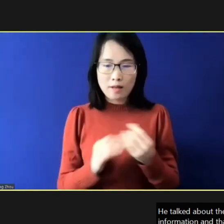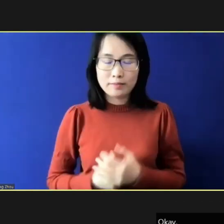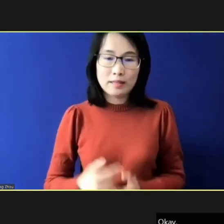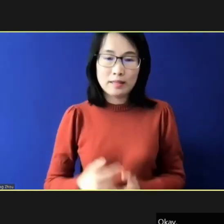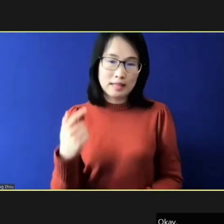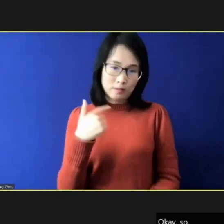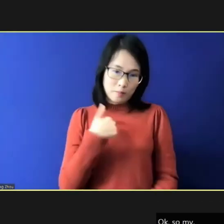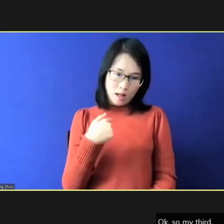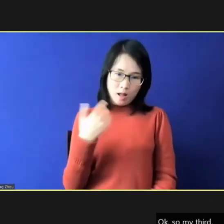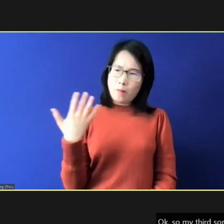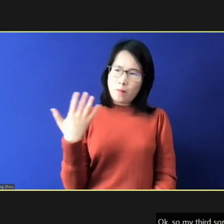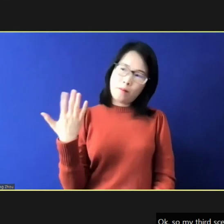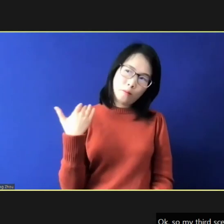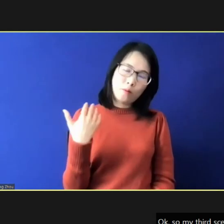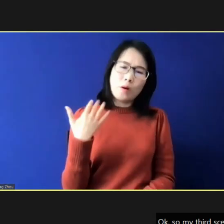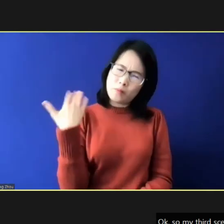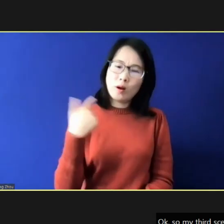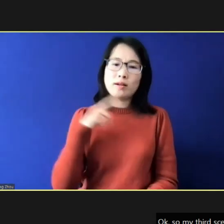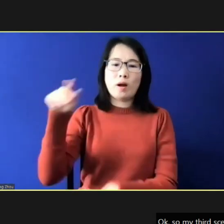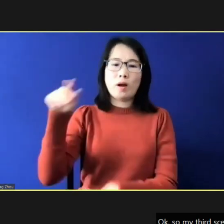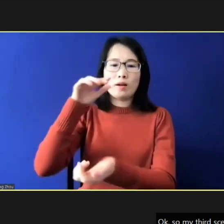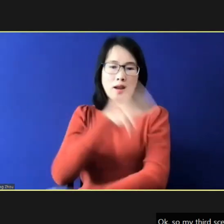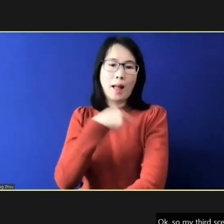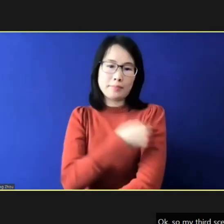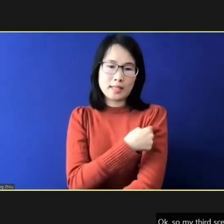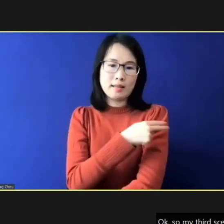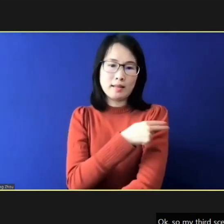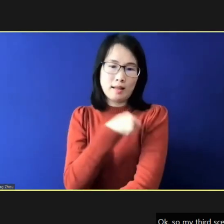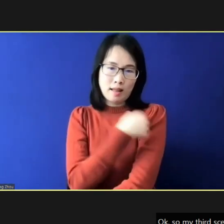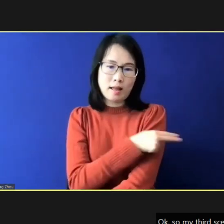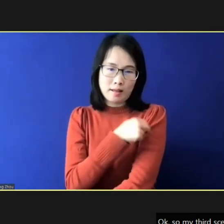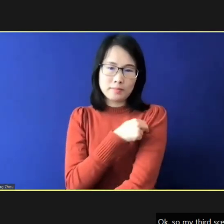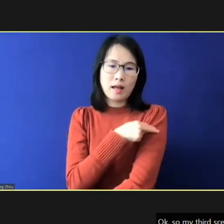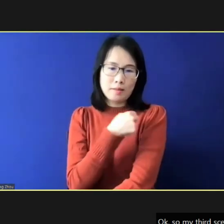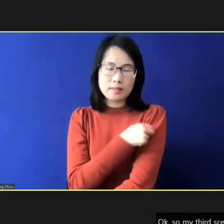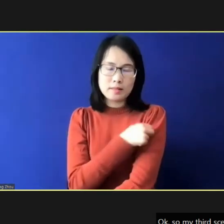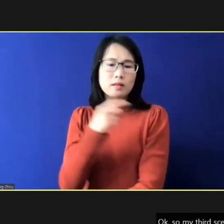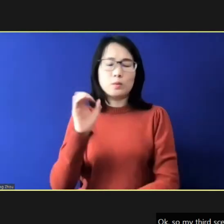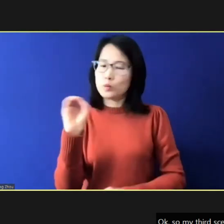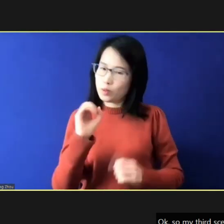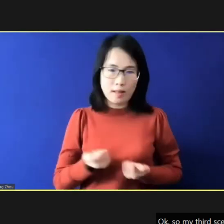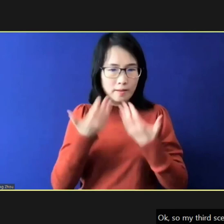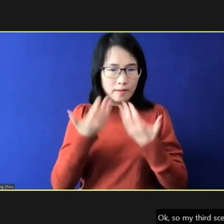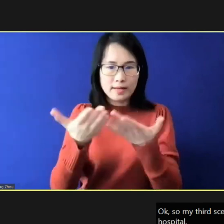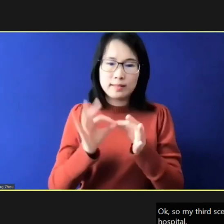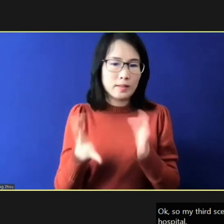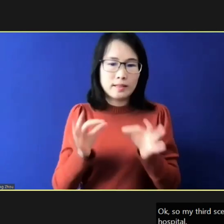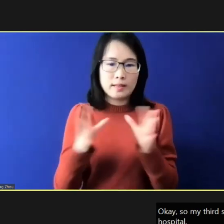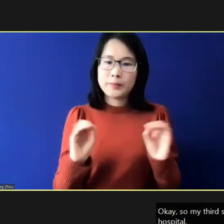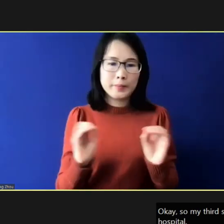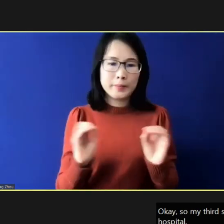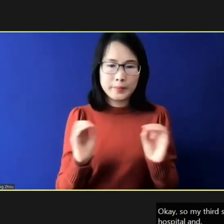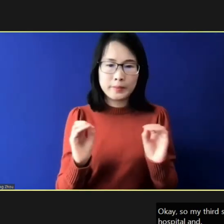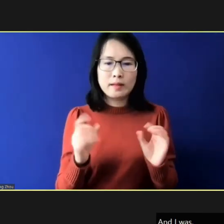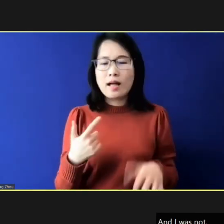Okay, so my third scenario is when I went to the hospital